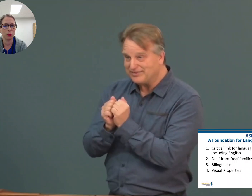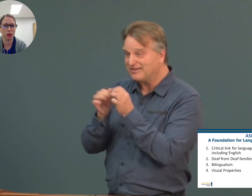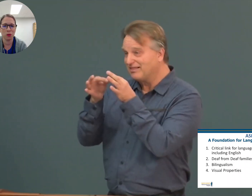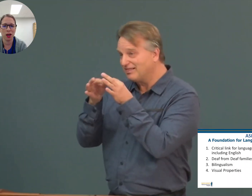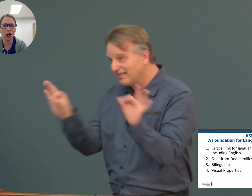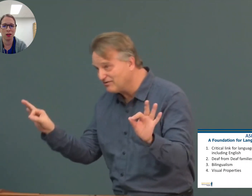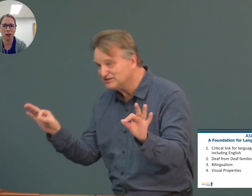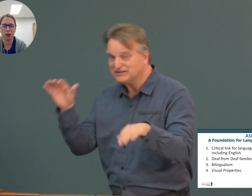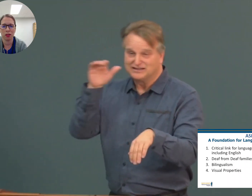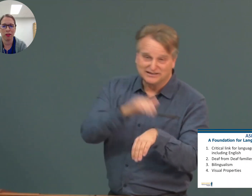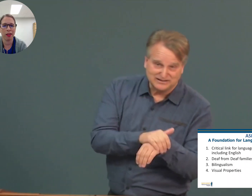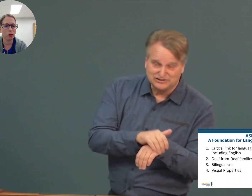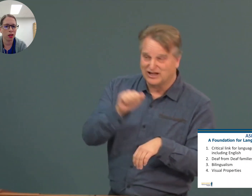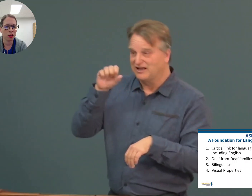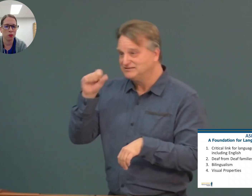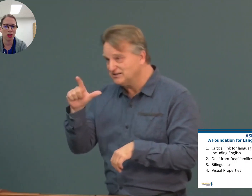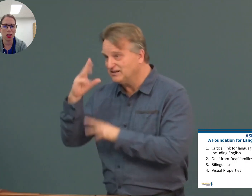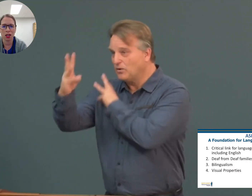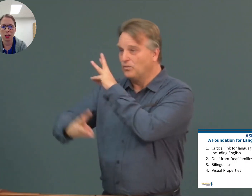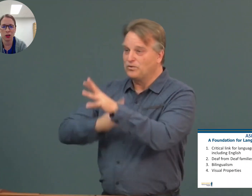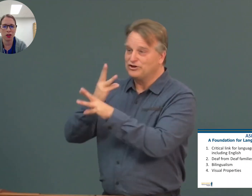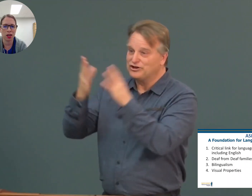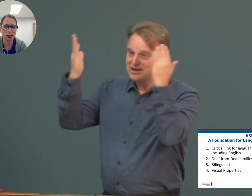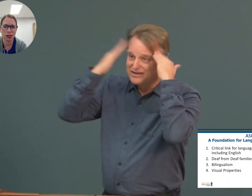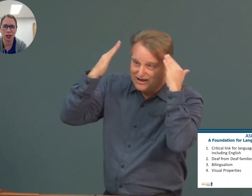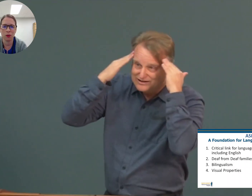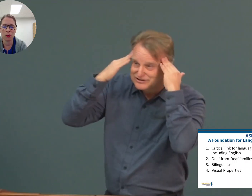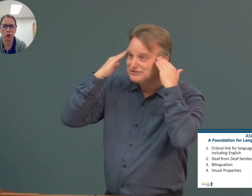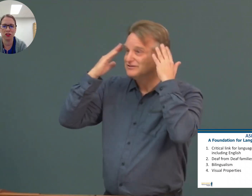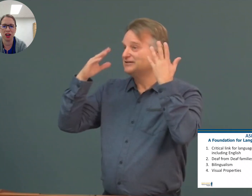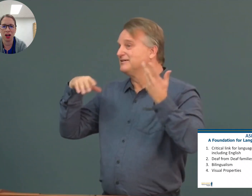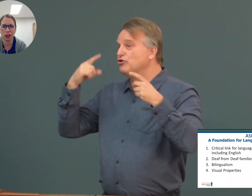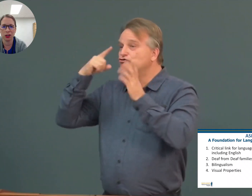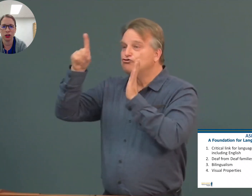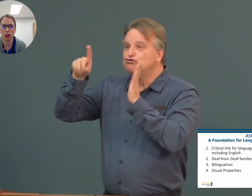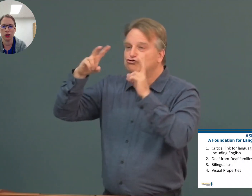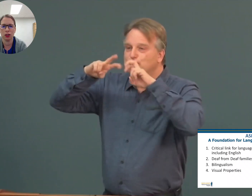really well with language, with English, with ASL, with world knowledge,